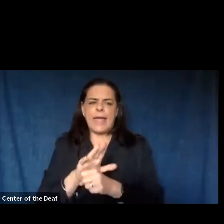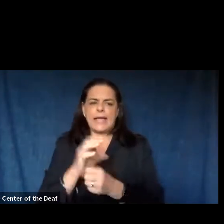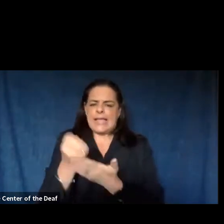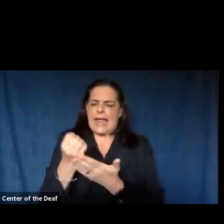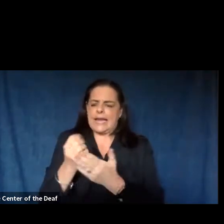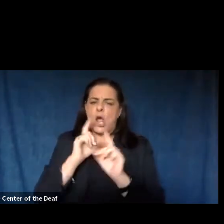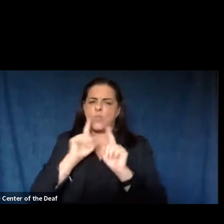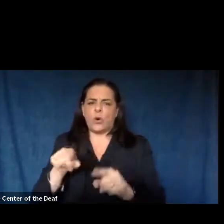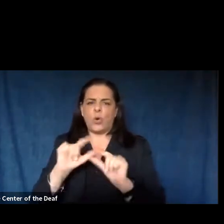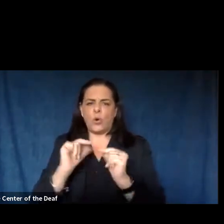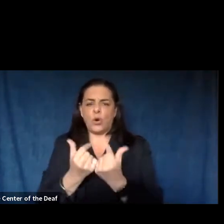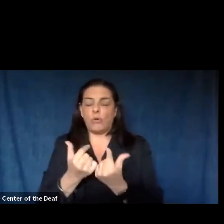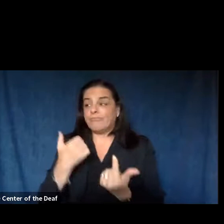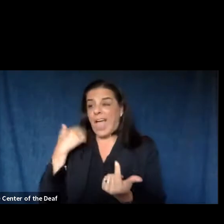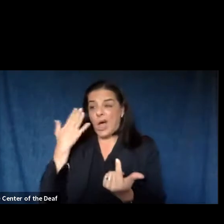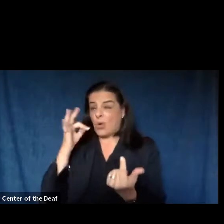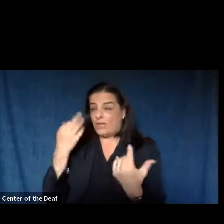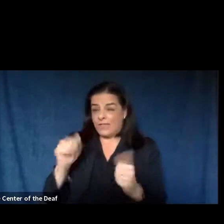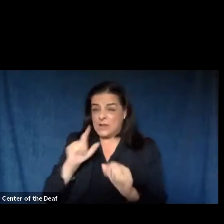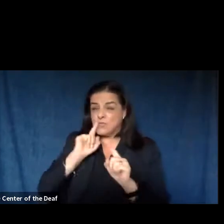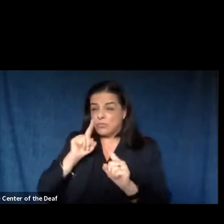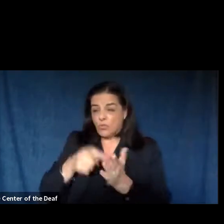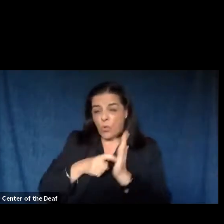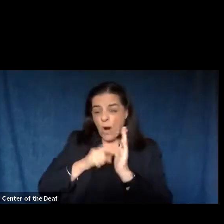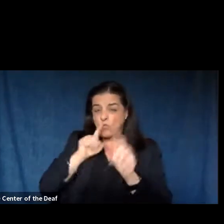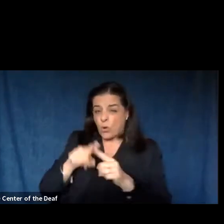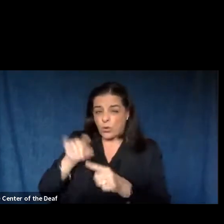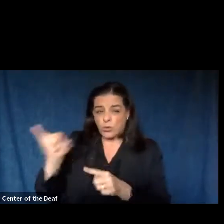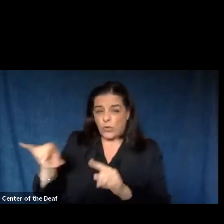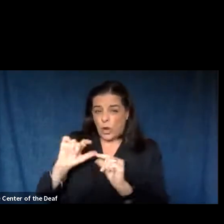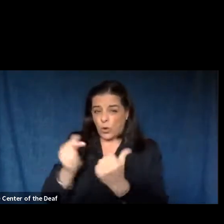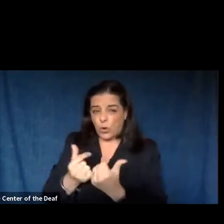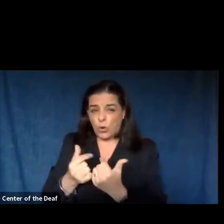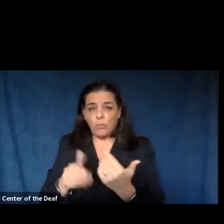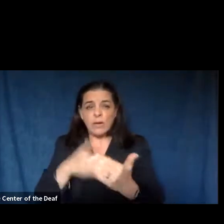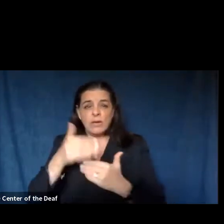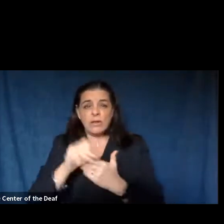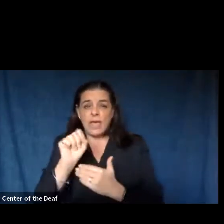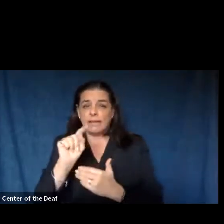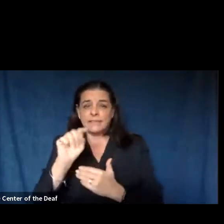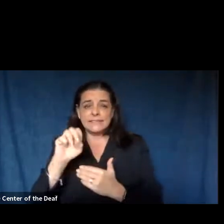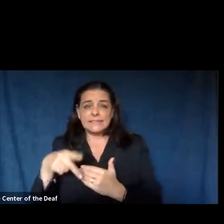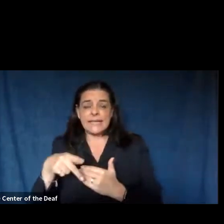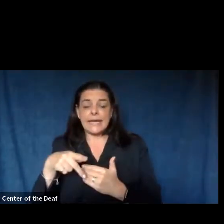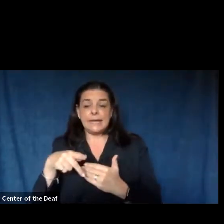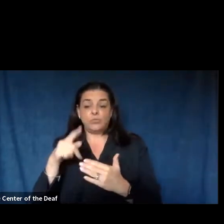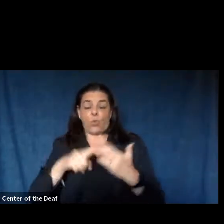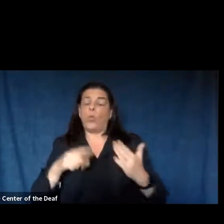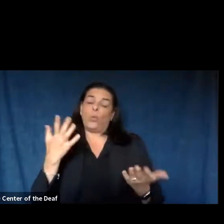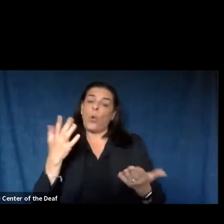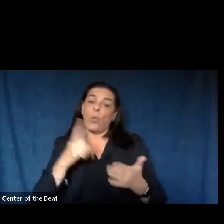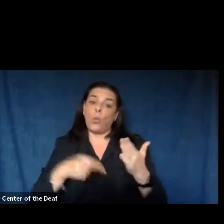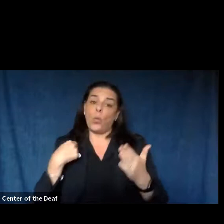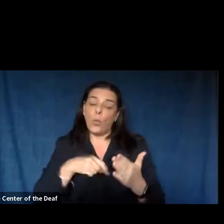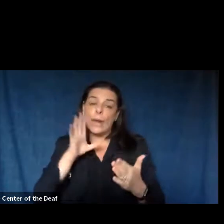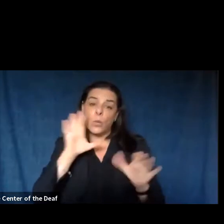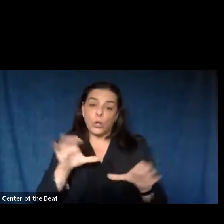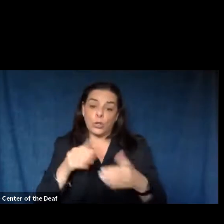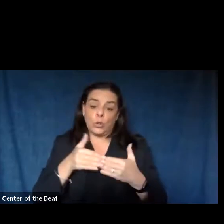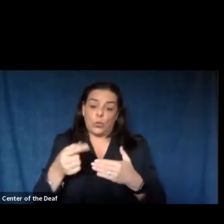reporting requirement to the Economic Recovery Group. The next steps really are to what we'll be doing over the next couple of weeks